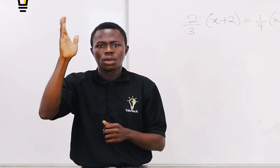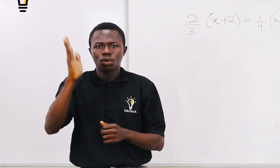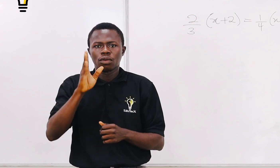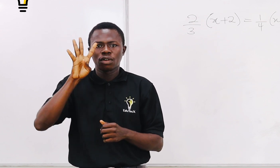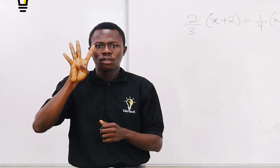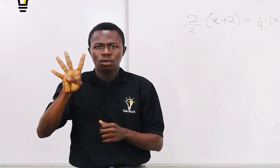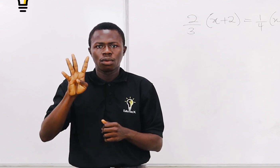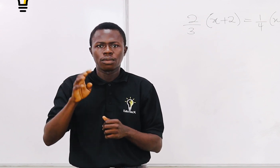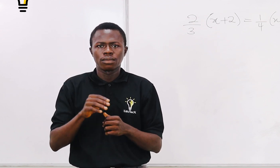by 4.